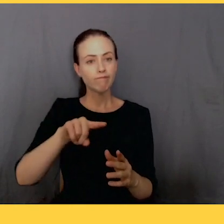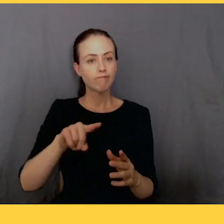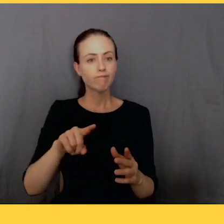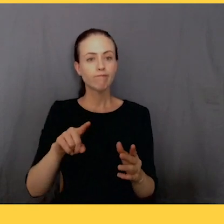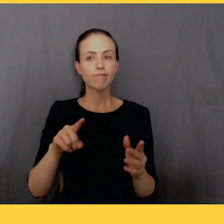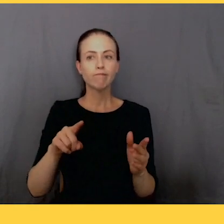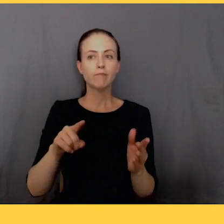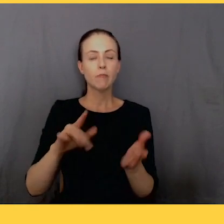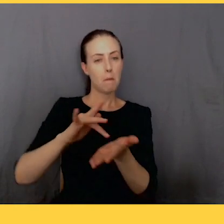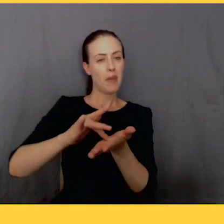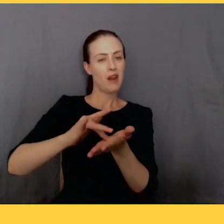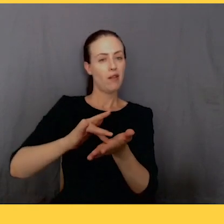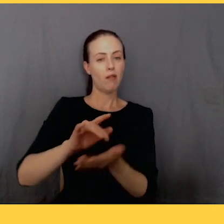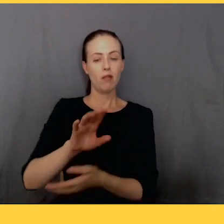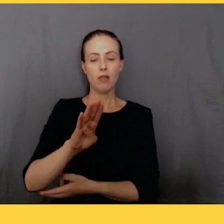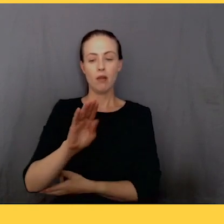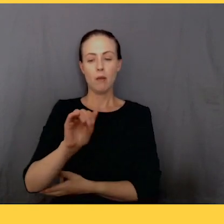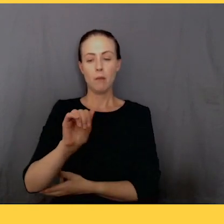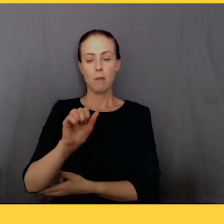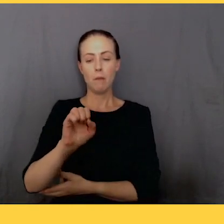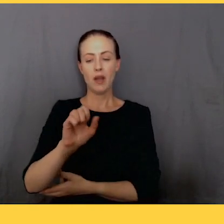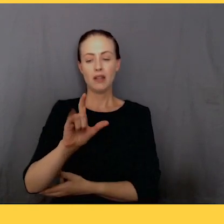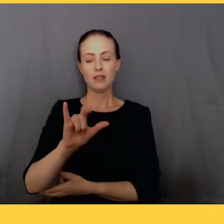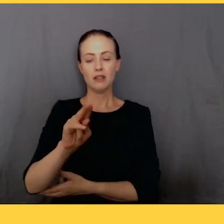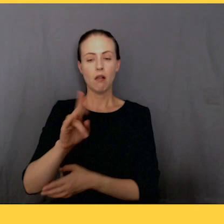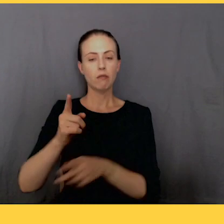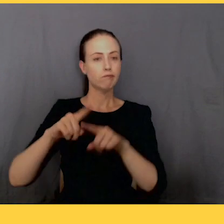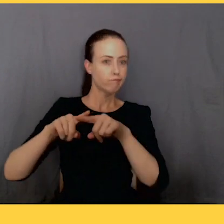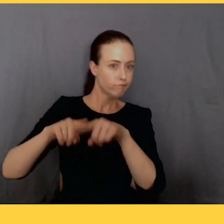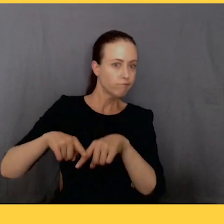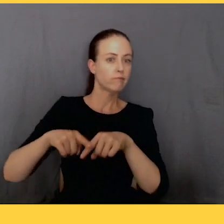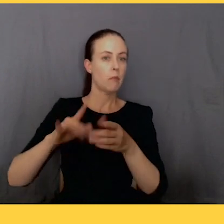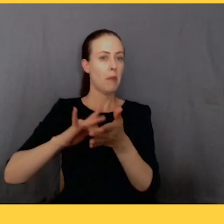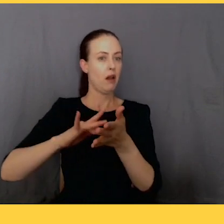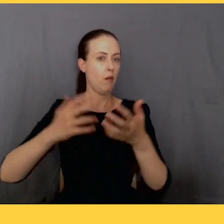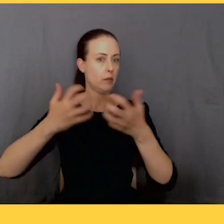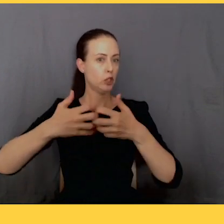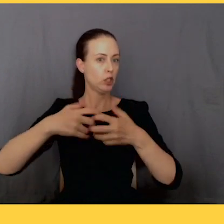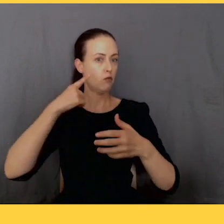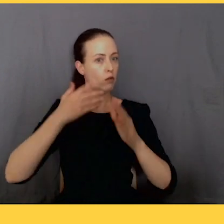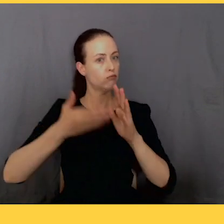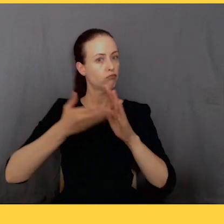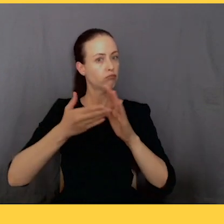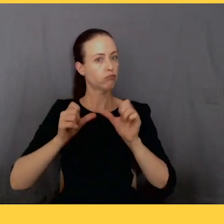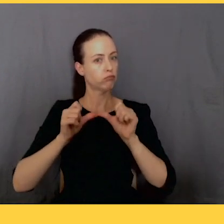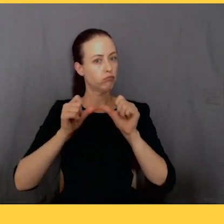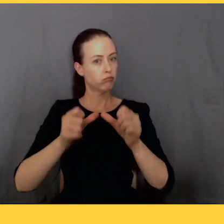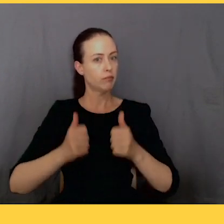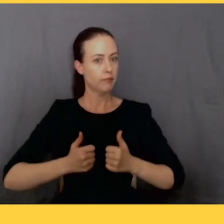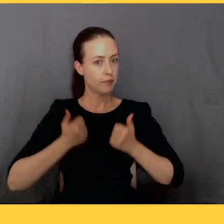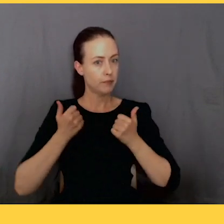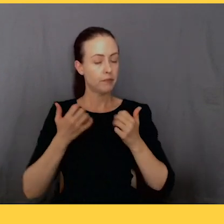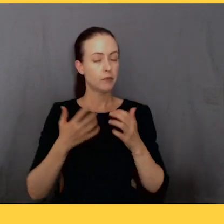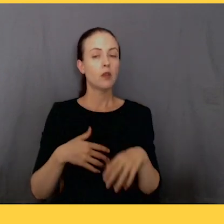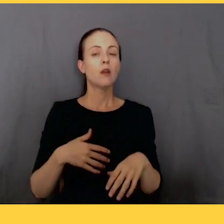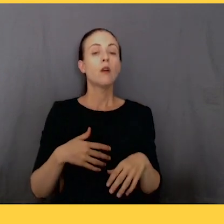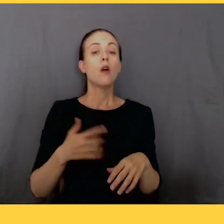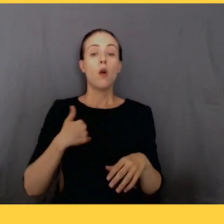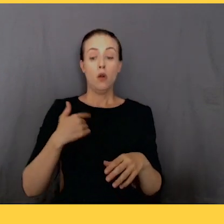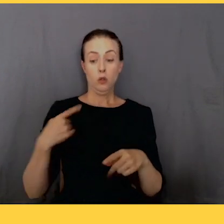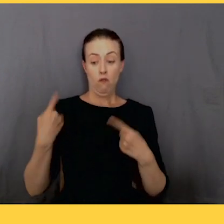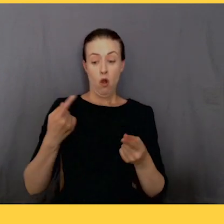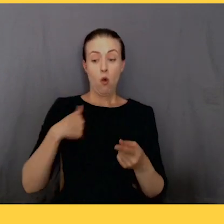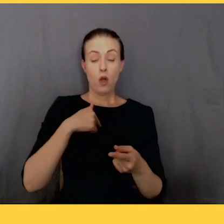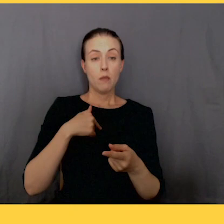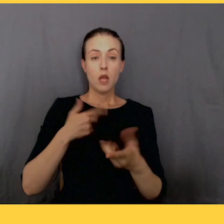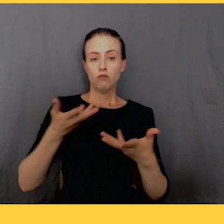medical baseline or critical care customers. And one of the things we've been doing is engaging our partners, both at the county